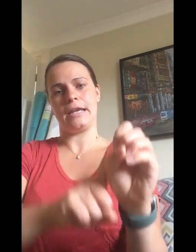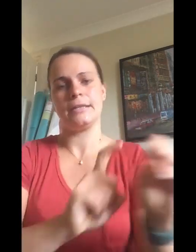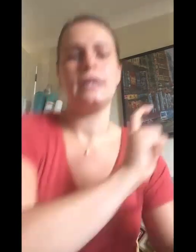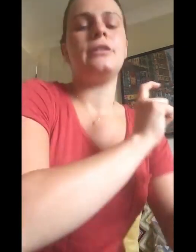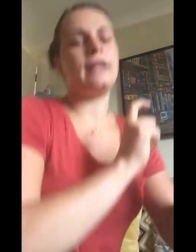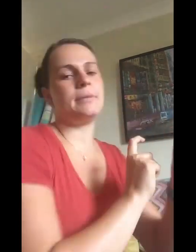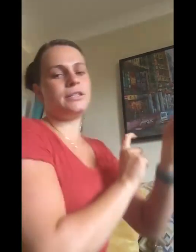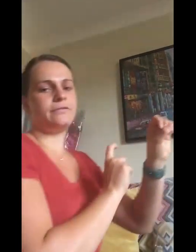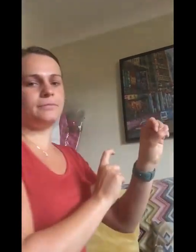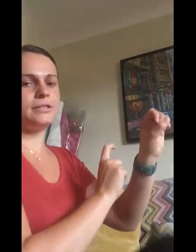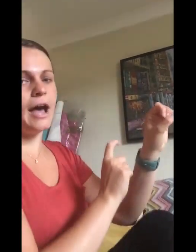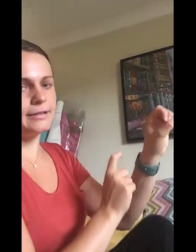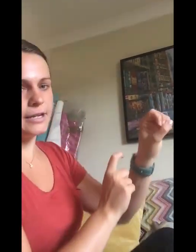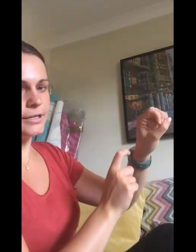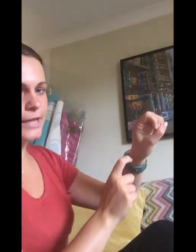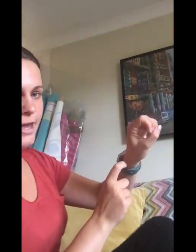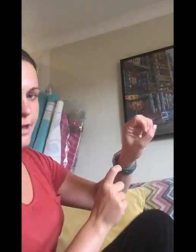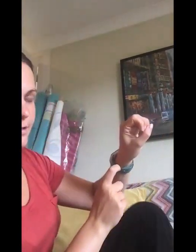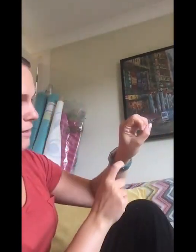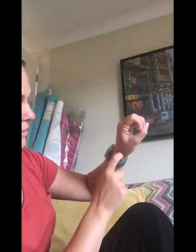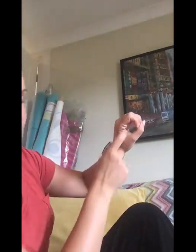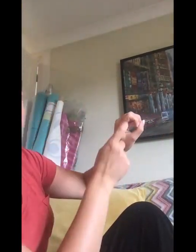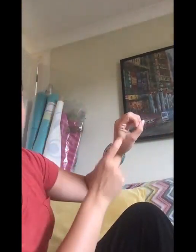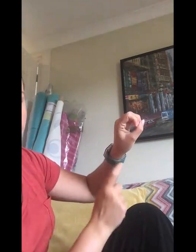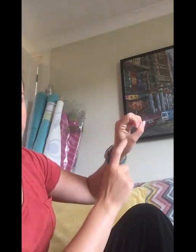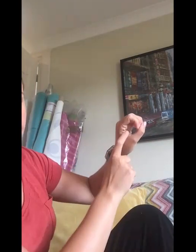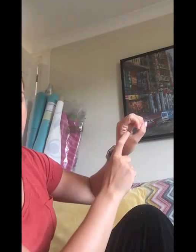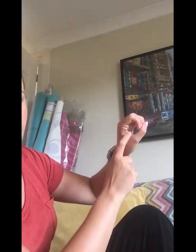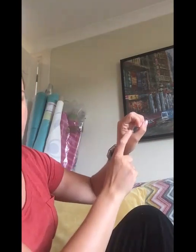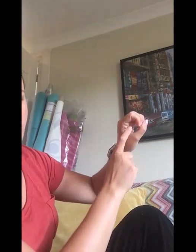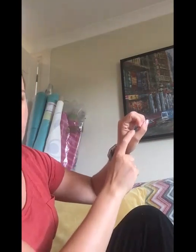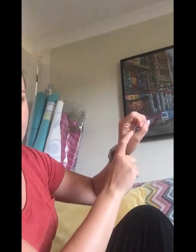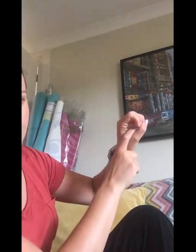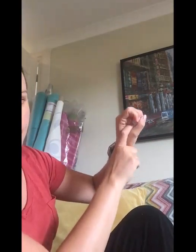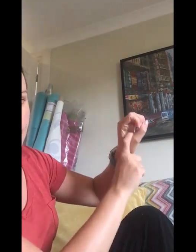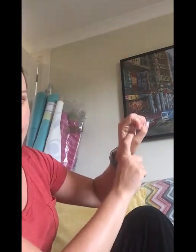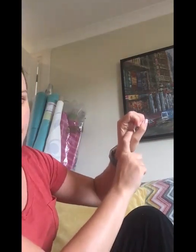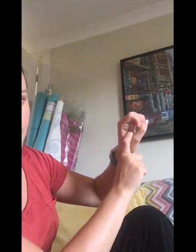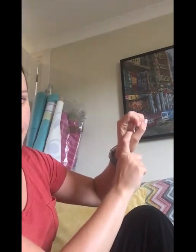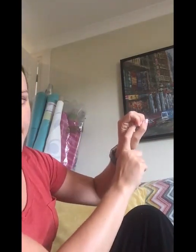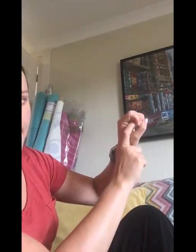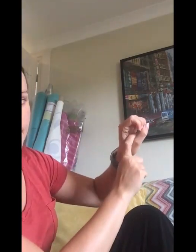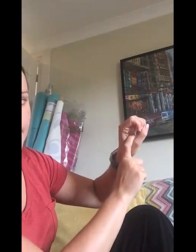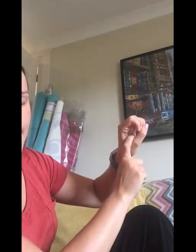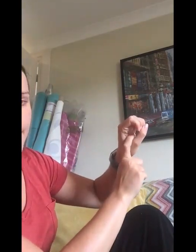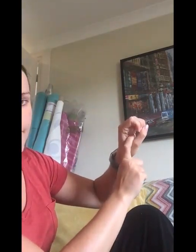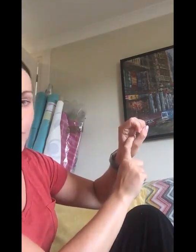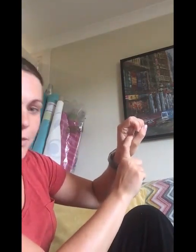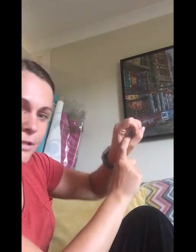is. So let me do it from the side so you can see. So there's my circle, and then I'm going to go here, okay? And it almost looks